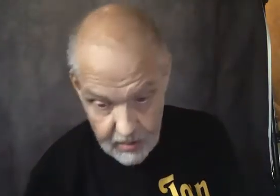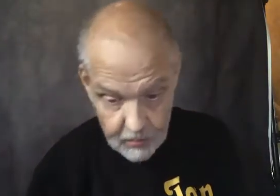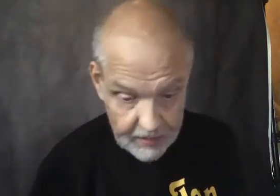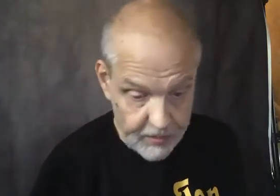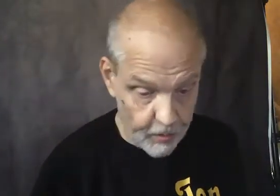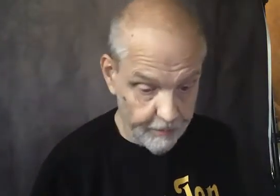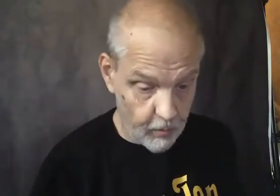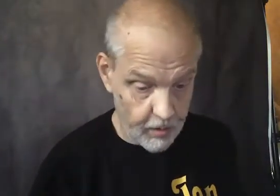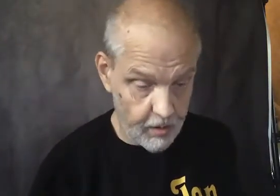page 34.